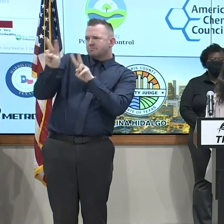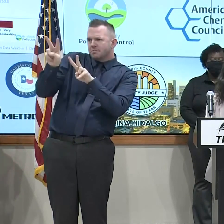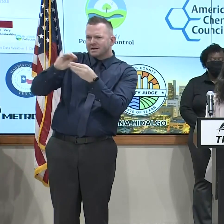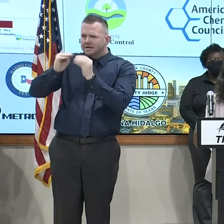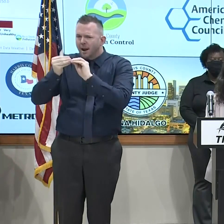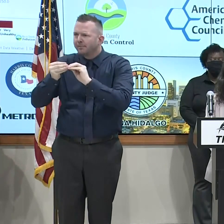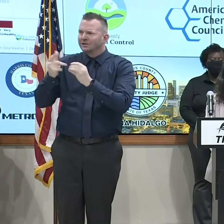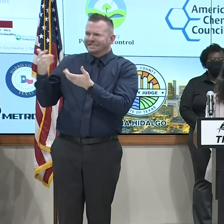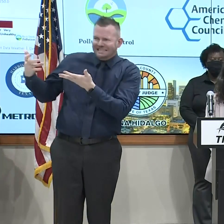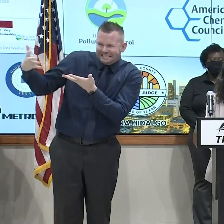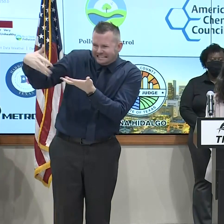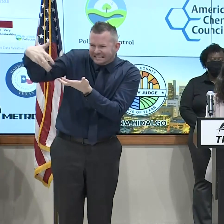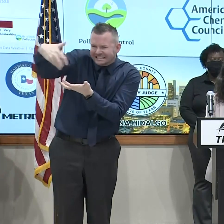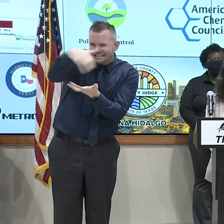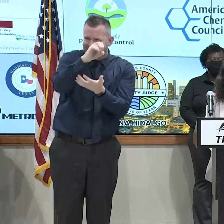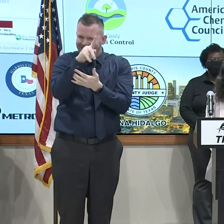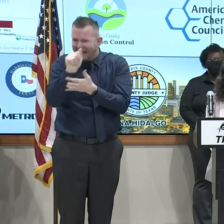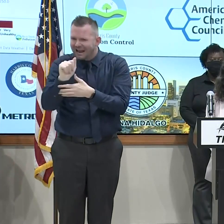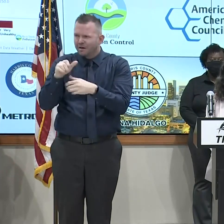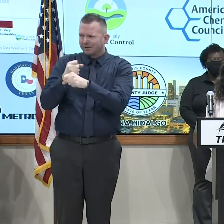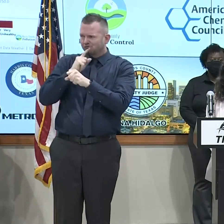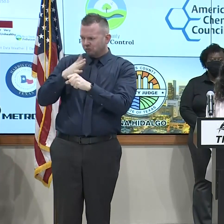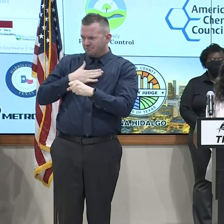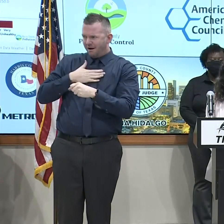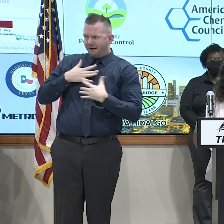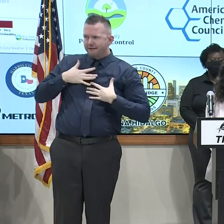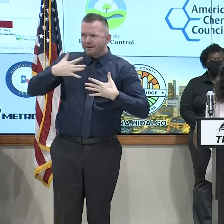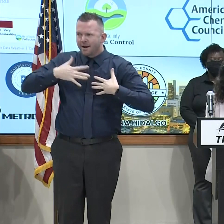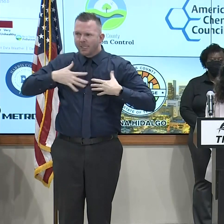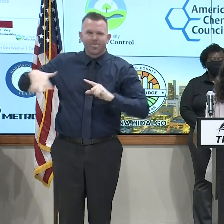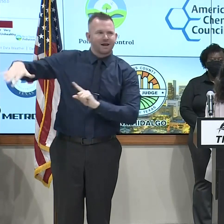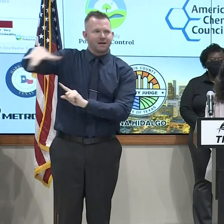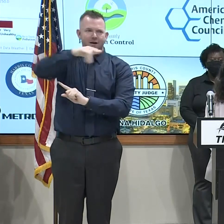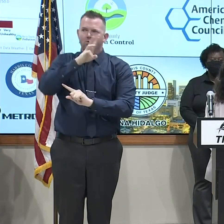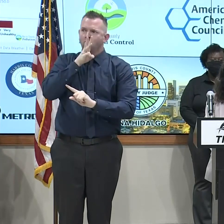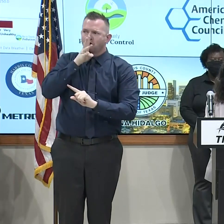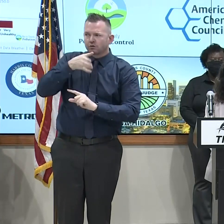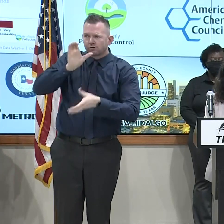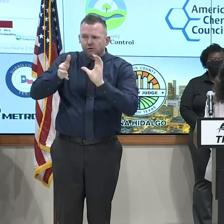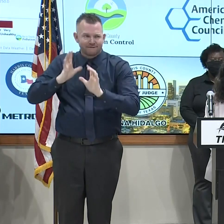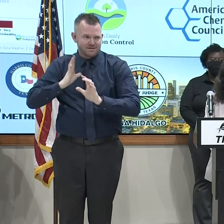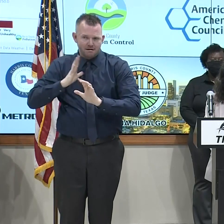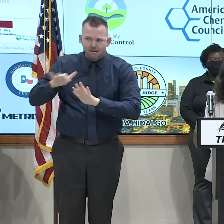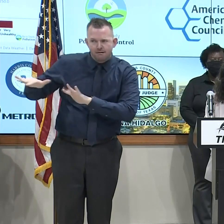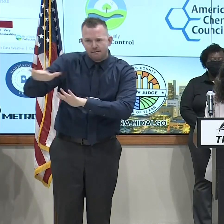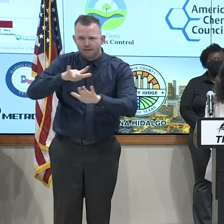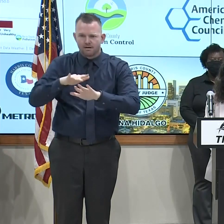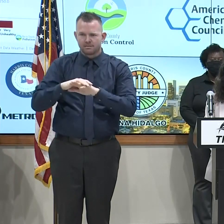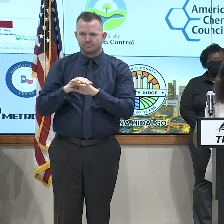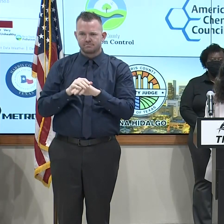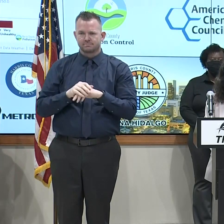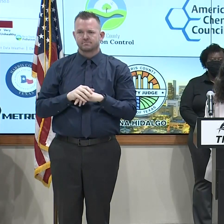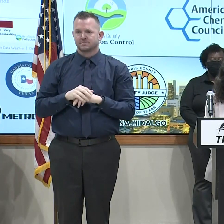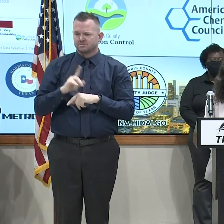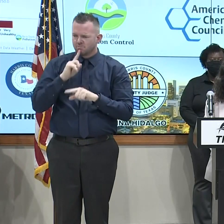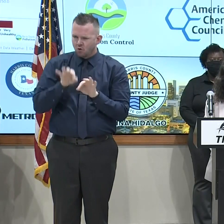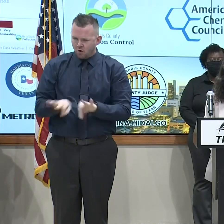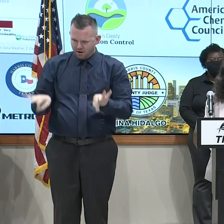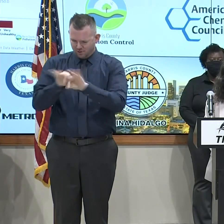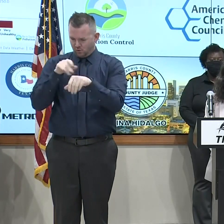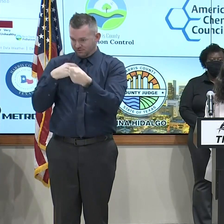who deserved it and wanted to see it. We were able to put it together with support from the